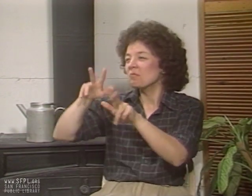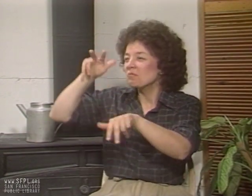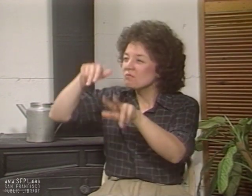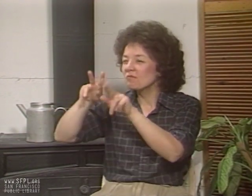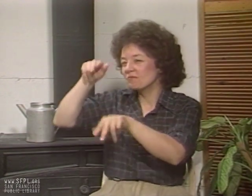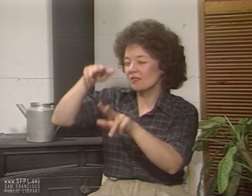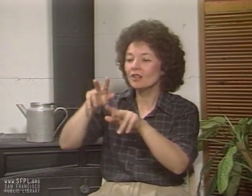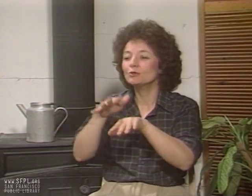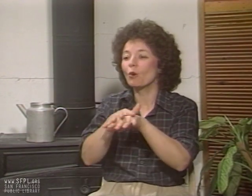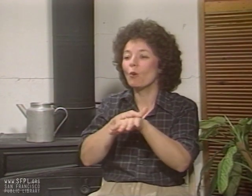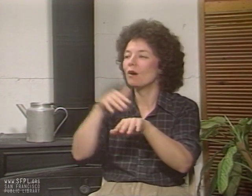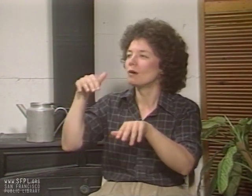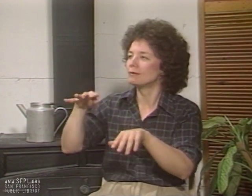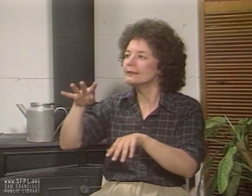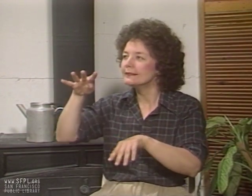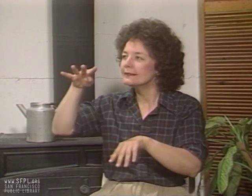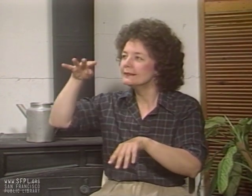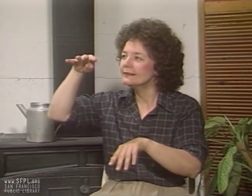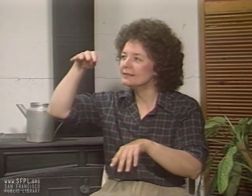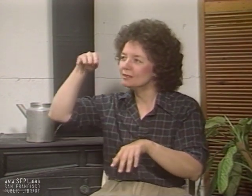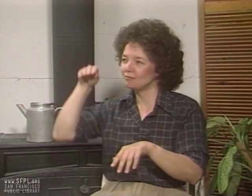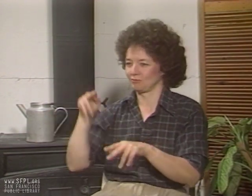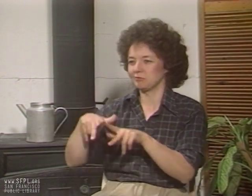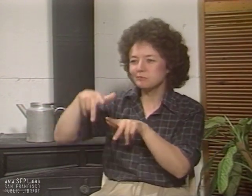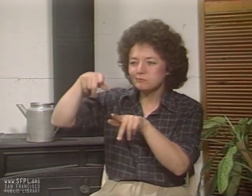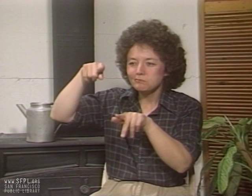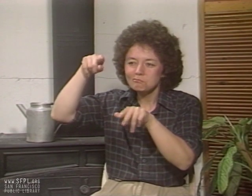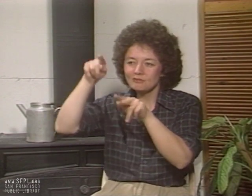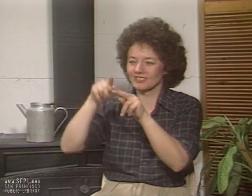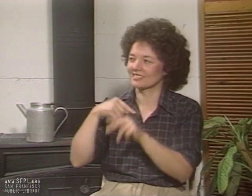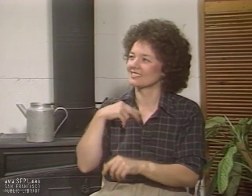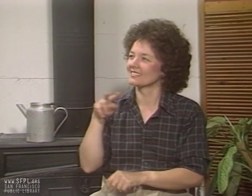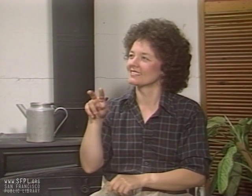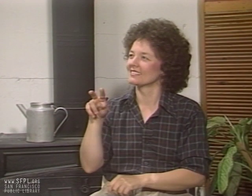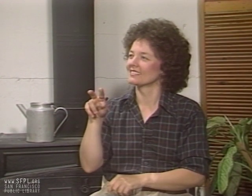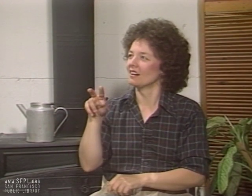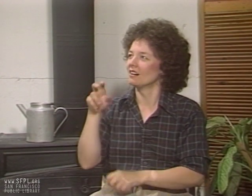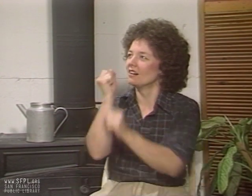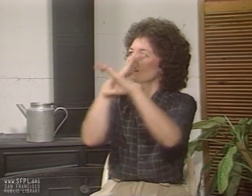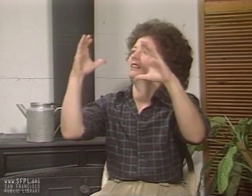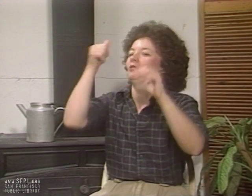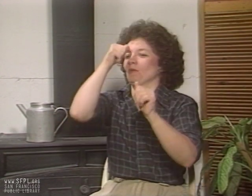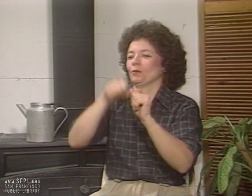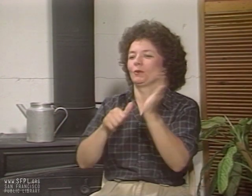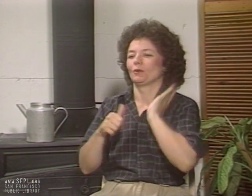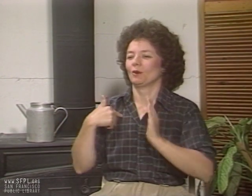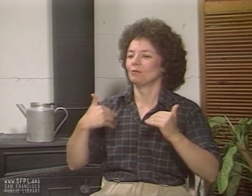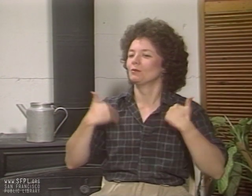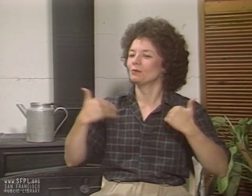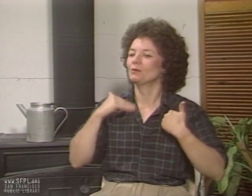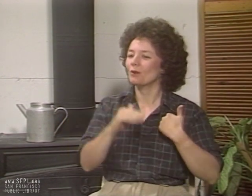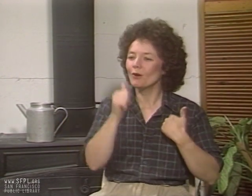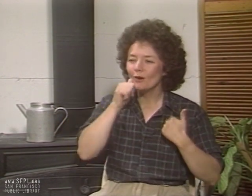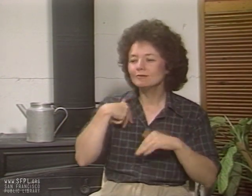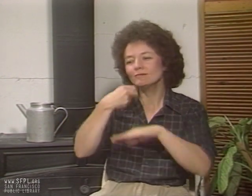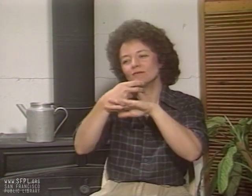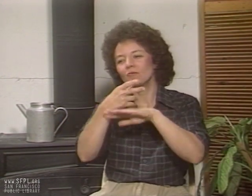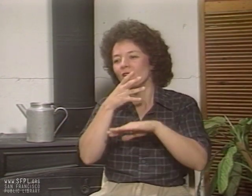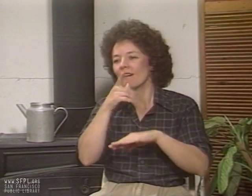from Gallaudet College, I was on a train going home. Transfixed by the visual rhythm of the passing telephone poles, I remembered